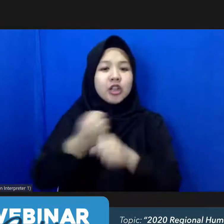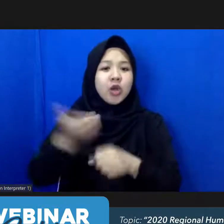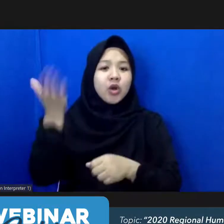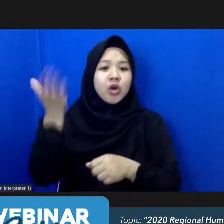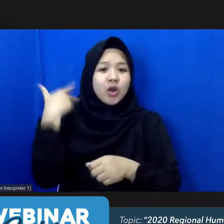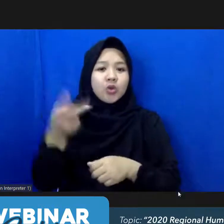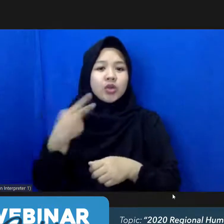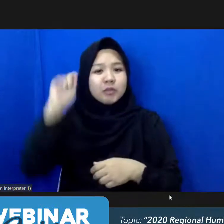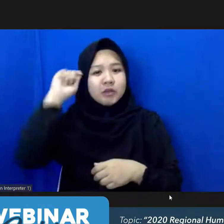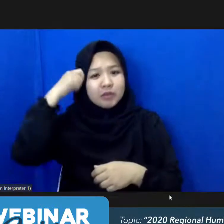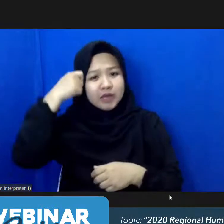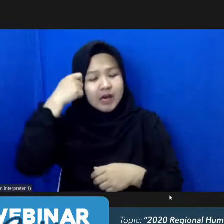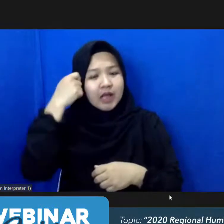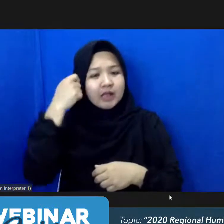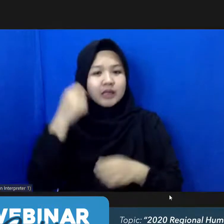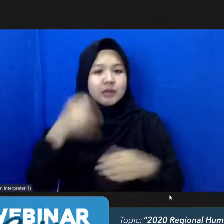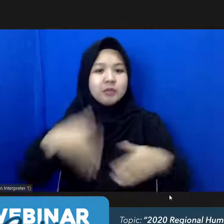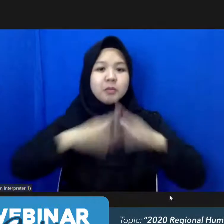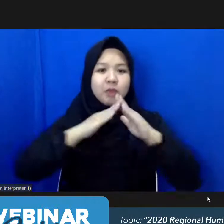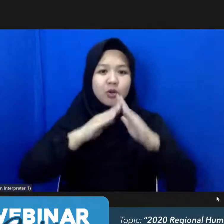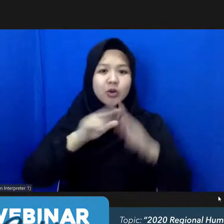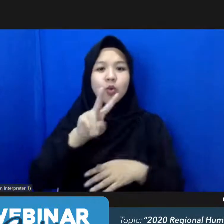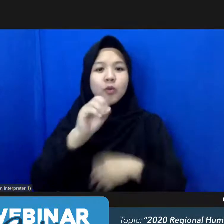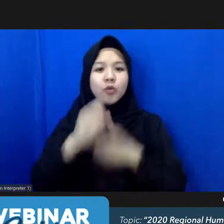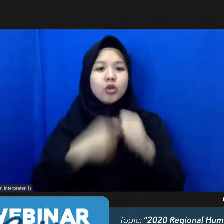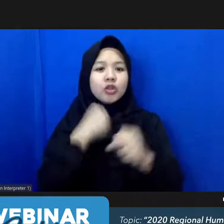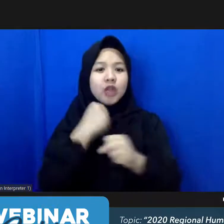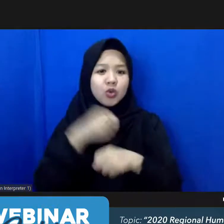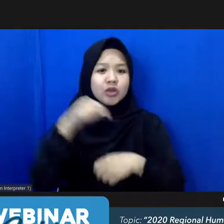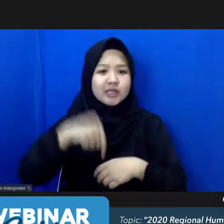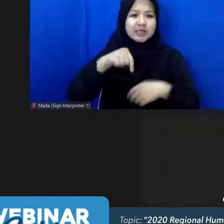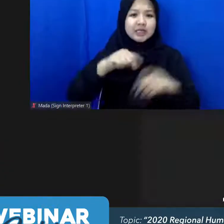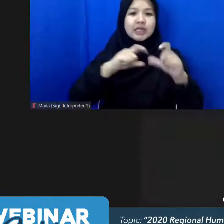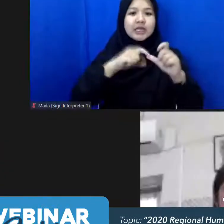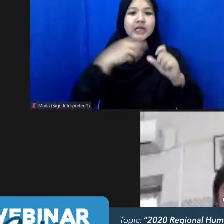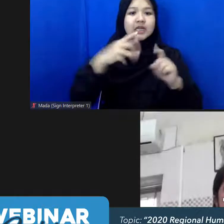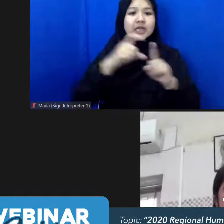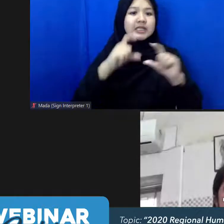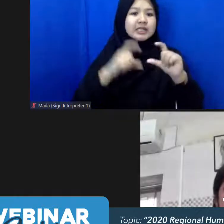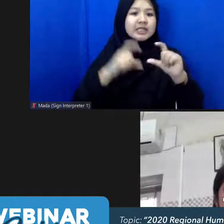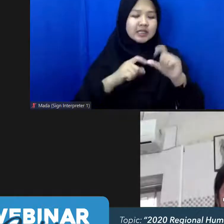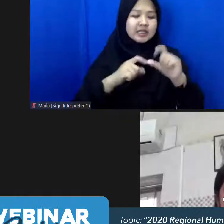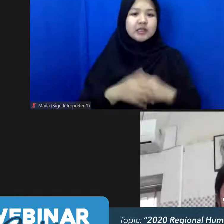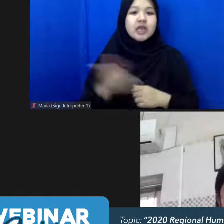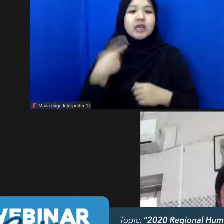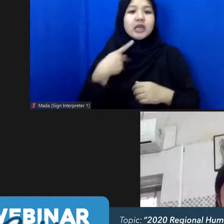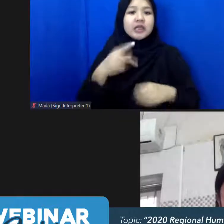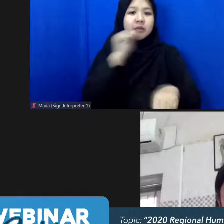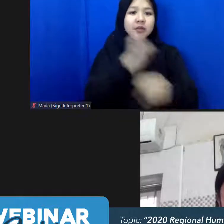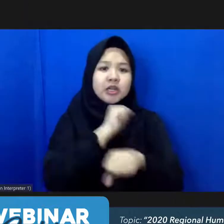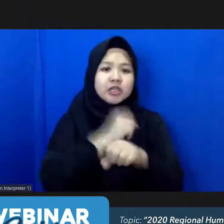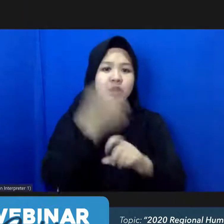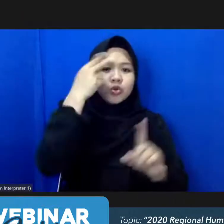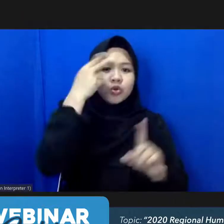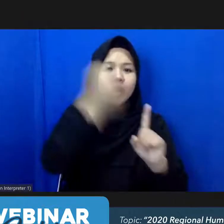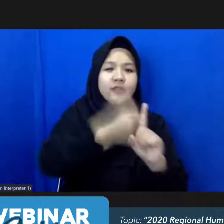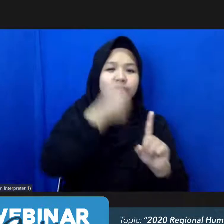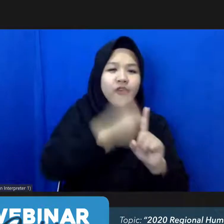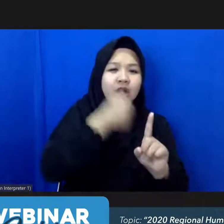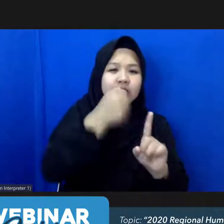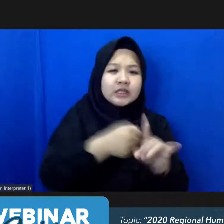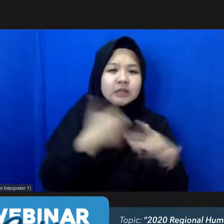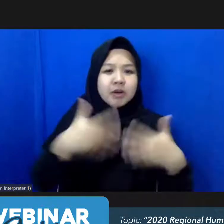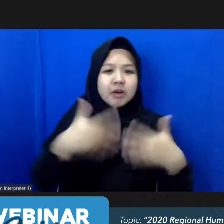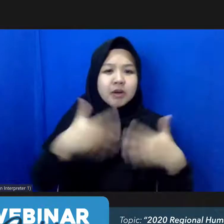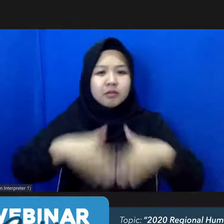And like one of the key area where we are focusing is that how we can build the